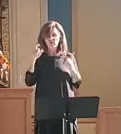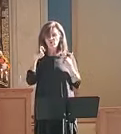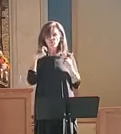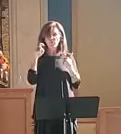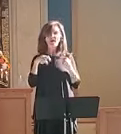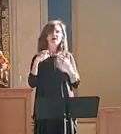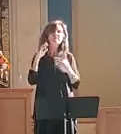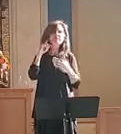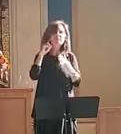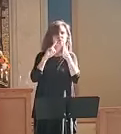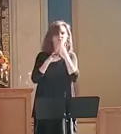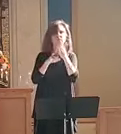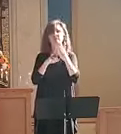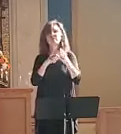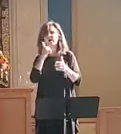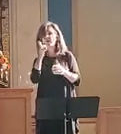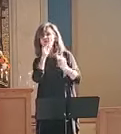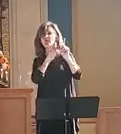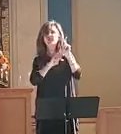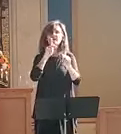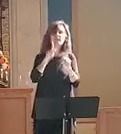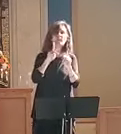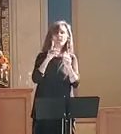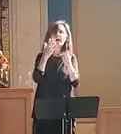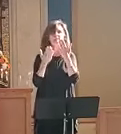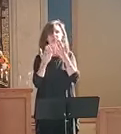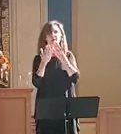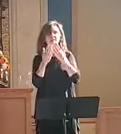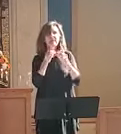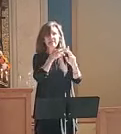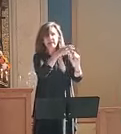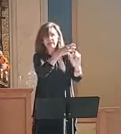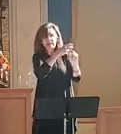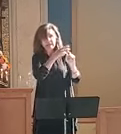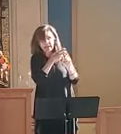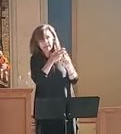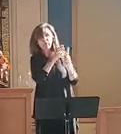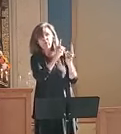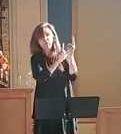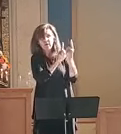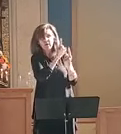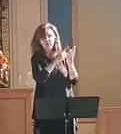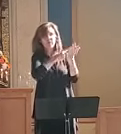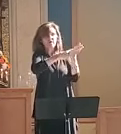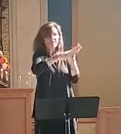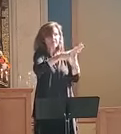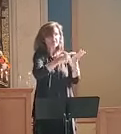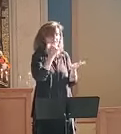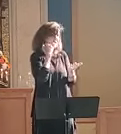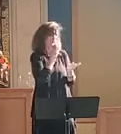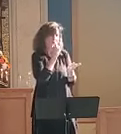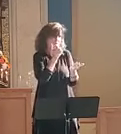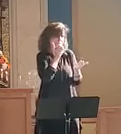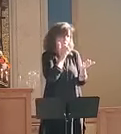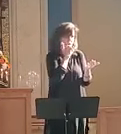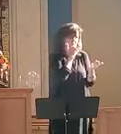Lord, and maybe go with them one-on-one. Have that coffee, have that conversation in